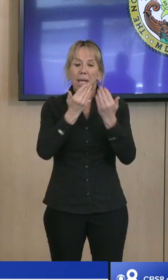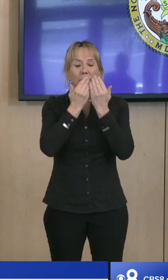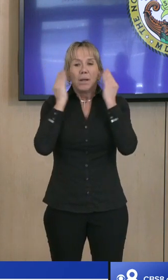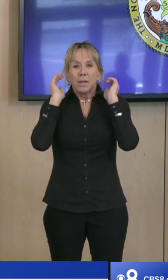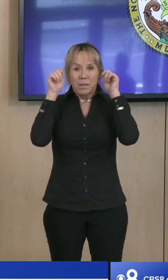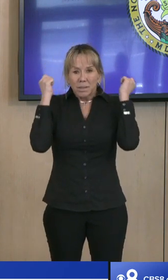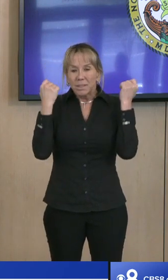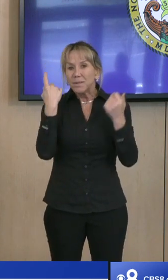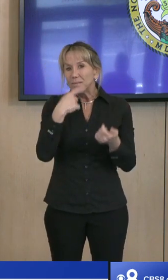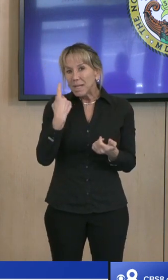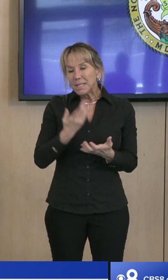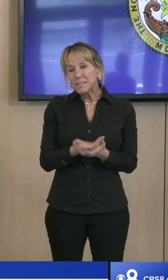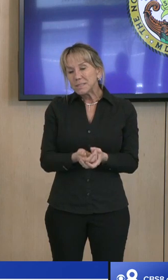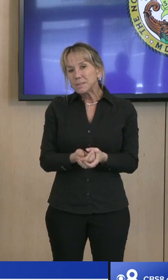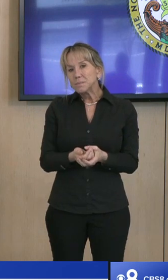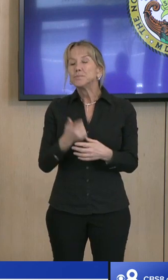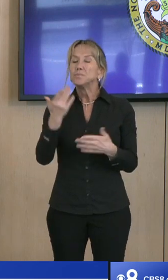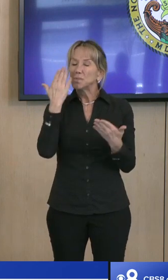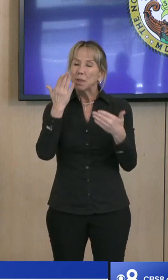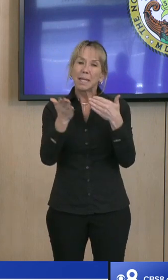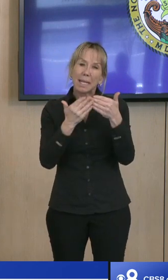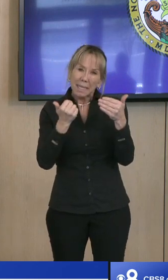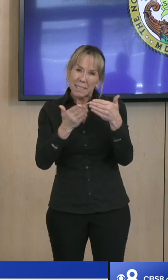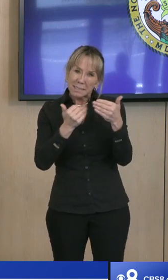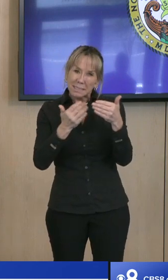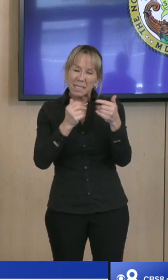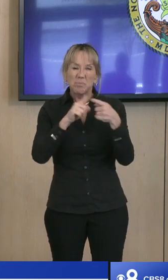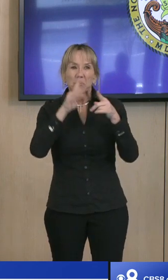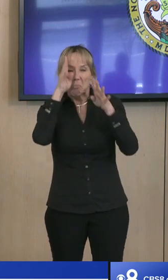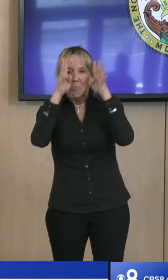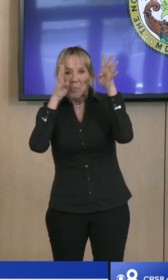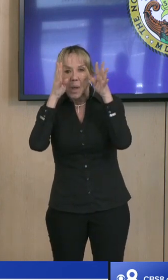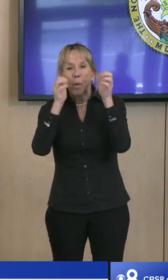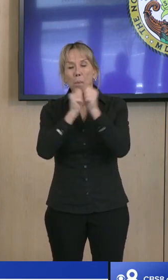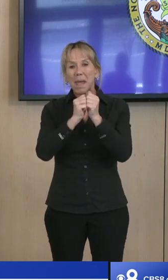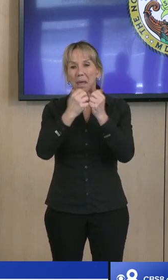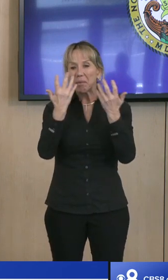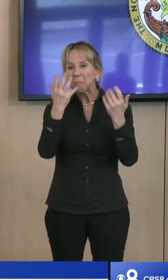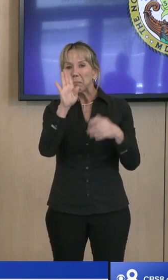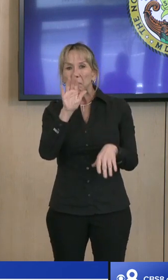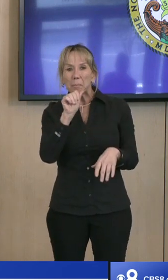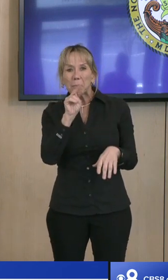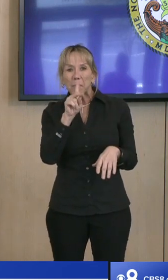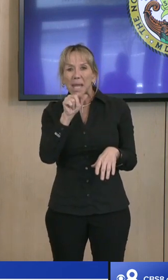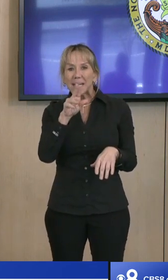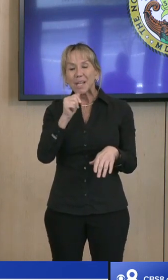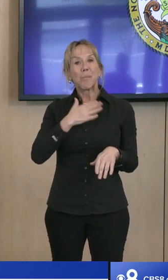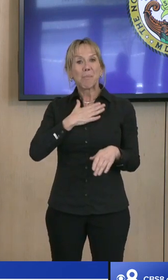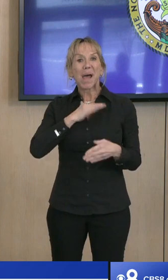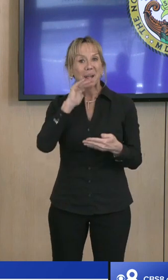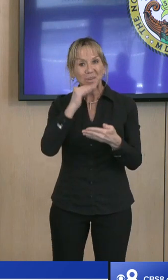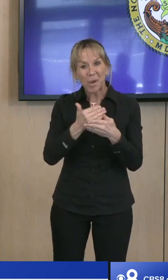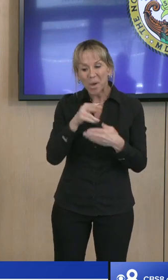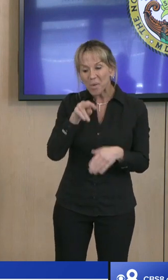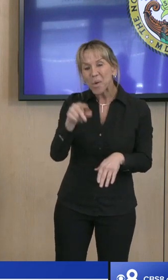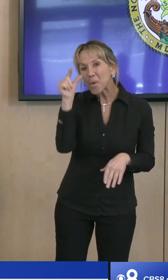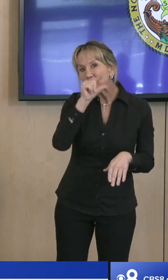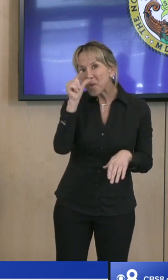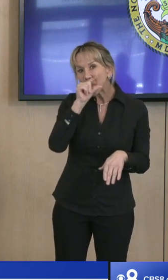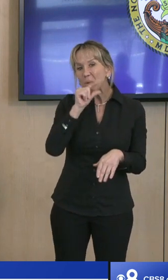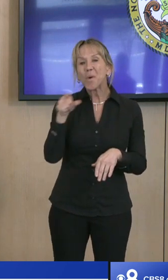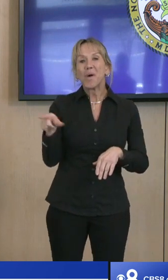shielding your face, it's pretty easy to come up with either a bandana. I know my daughter got on Google and